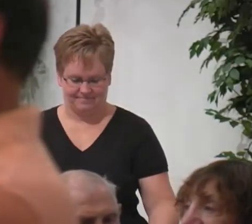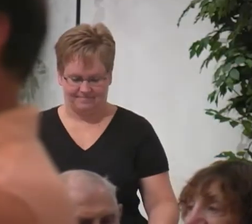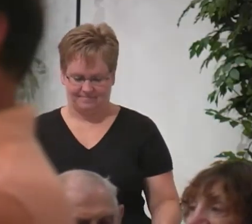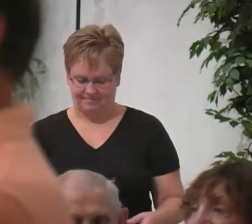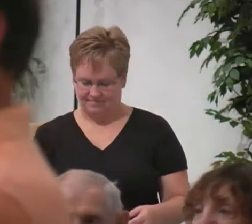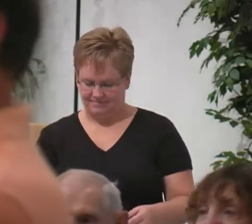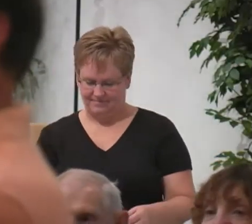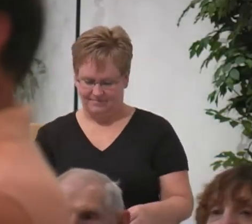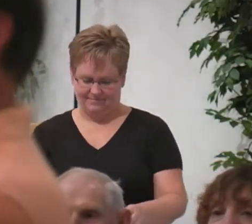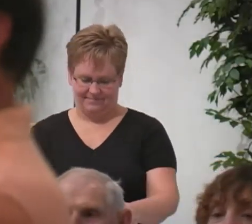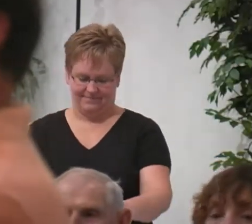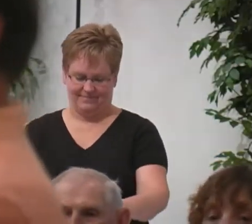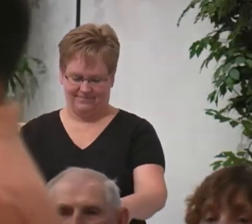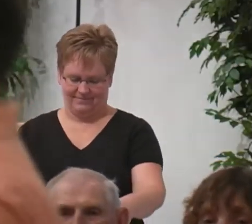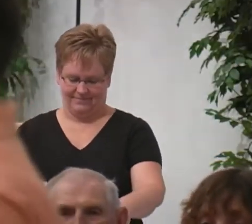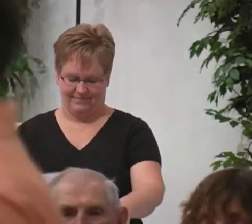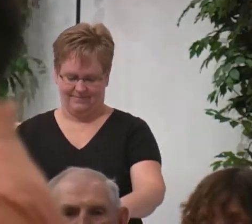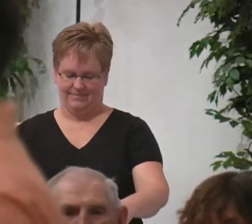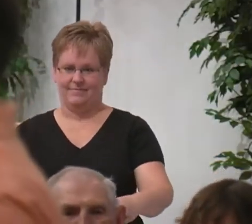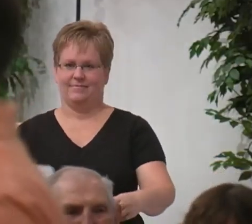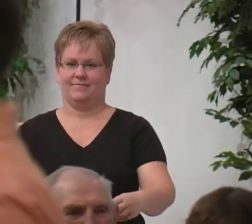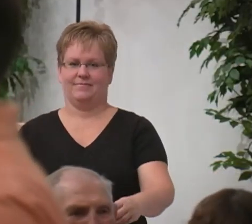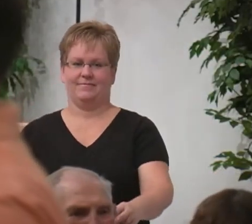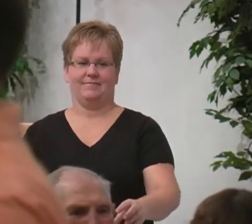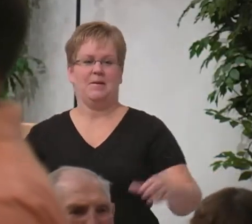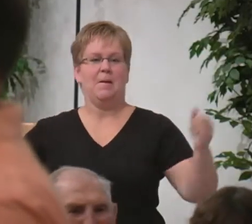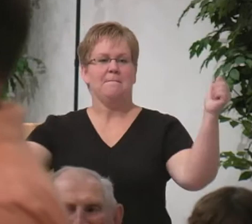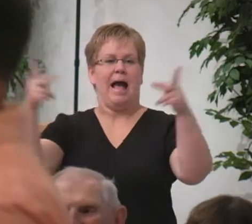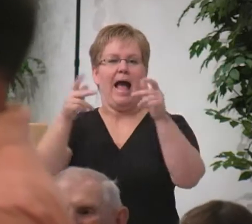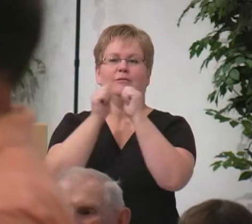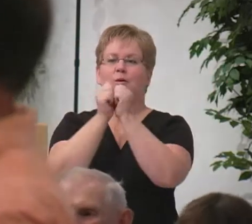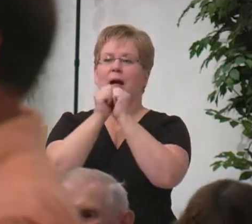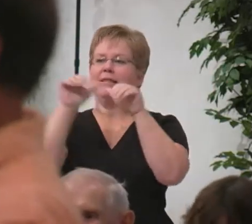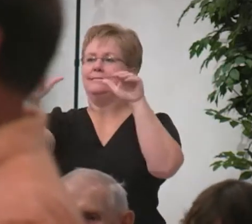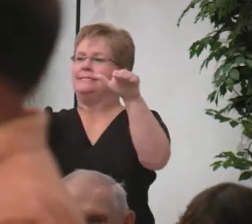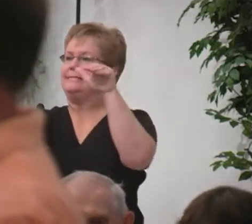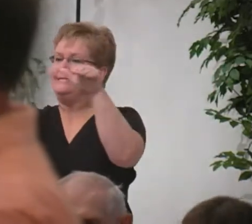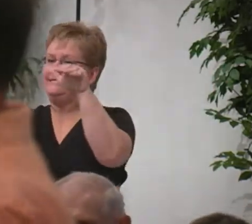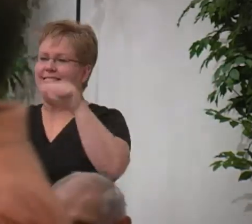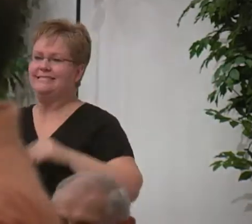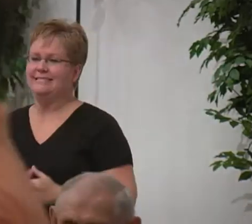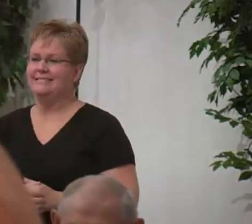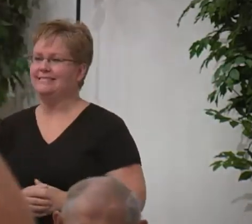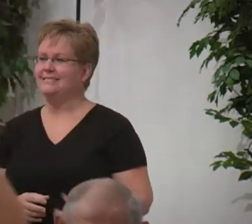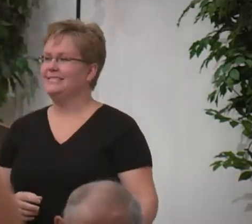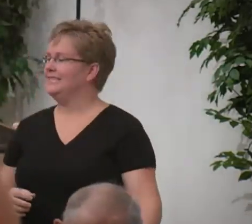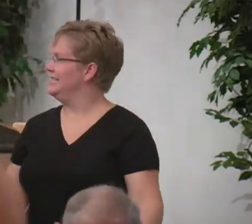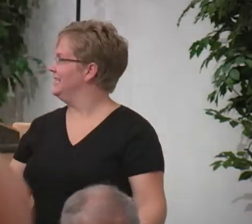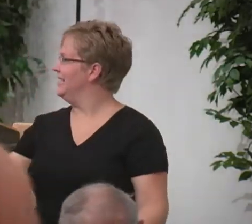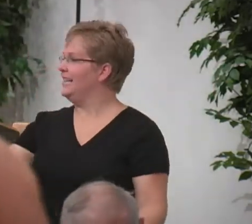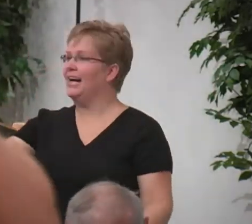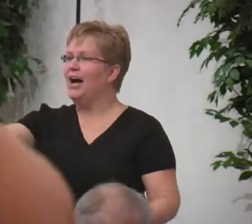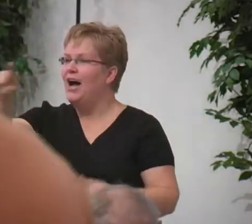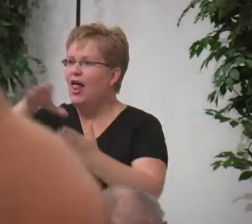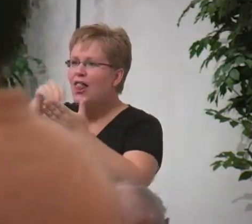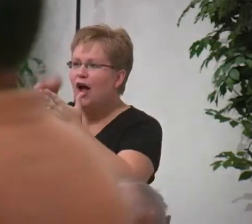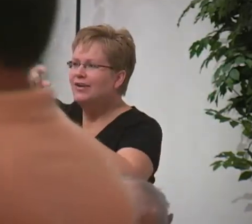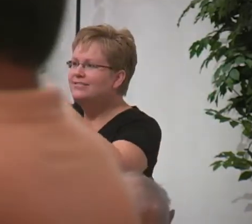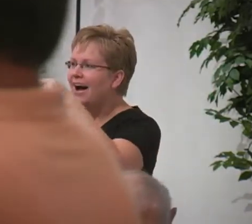It is so fun to see these conversations unfolding. We've got some folks learning sign language over here.